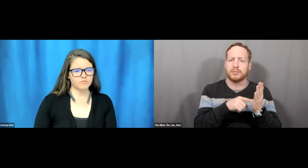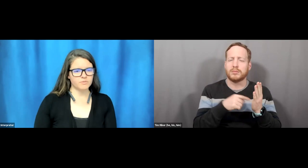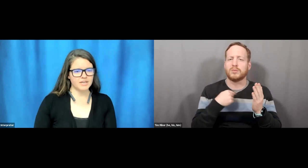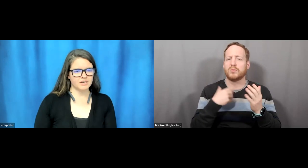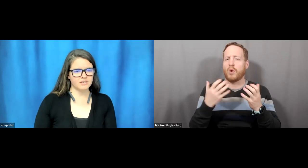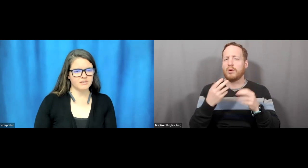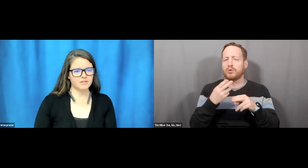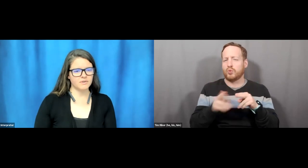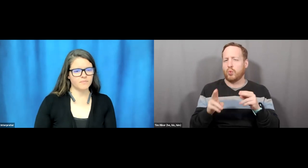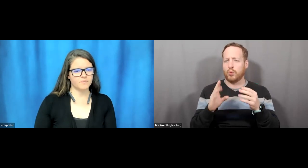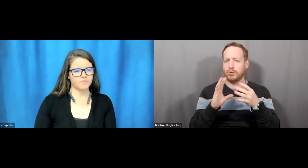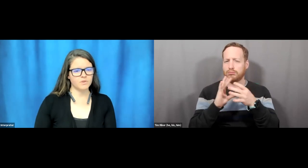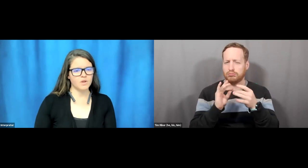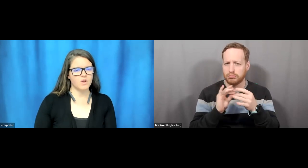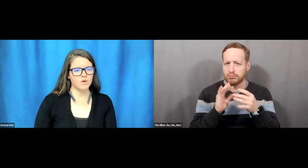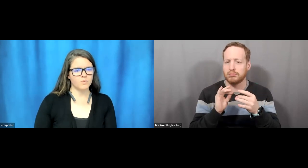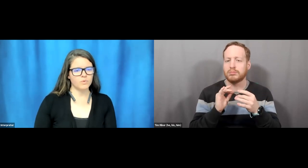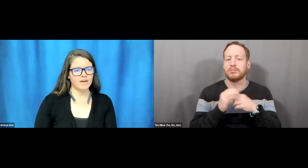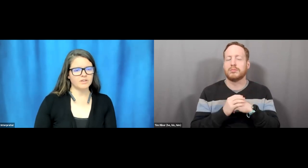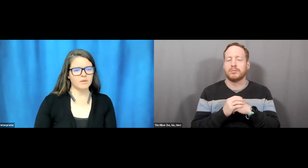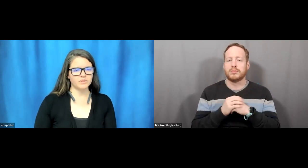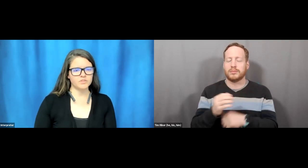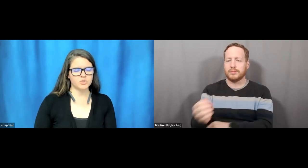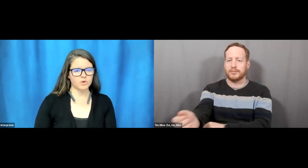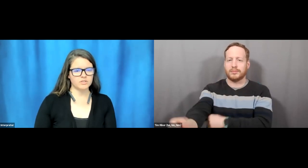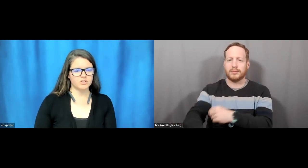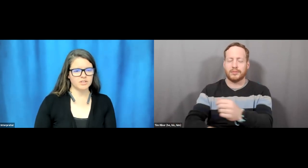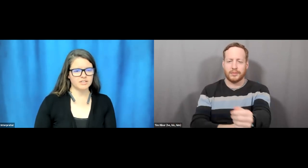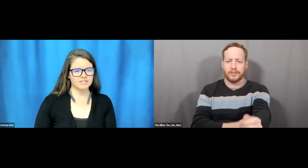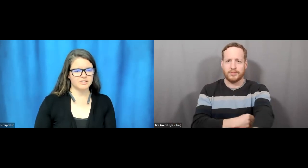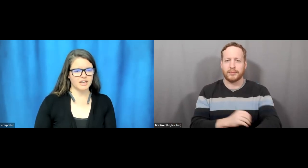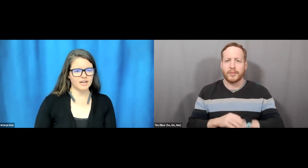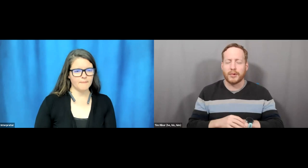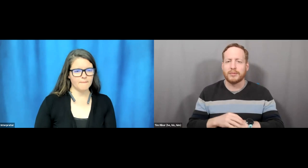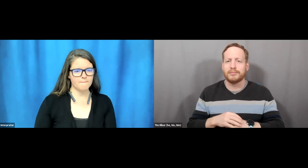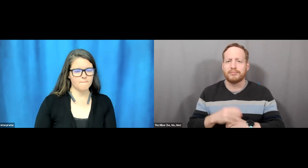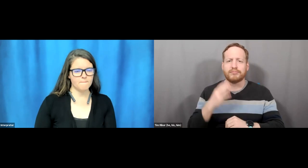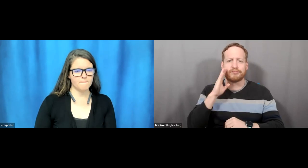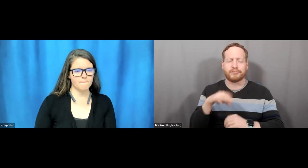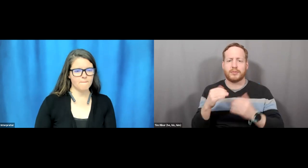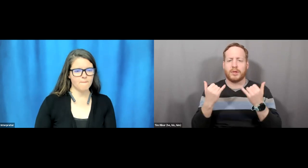from there, we have a couple of short things to say.